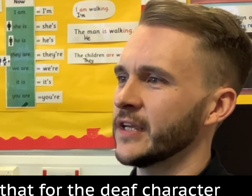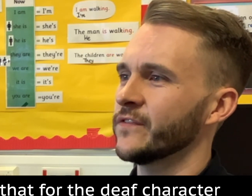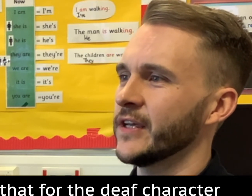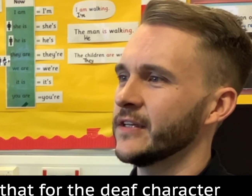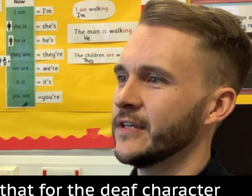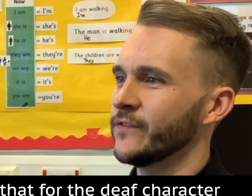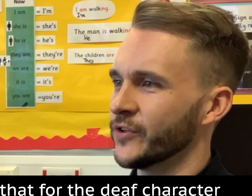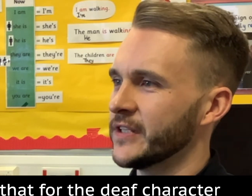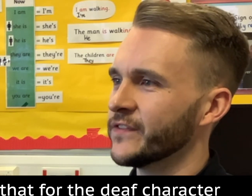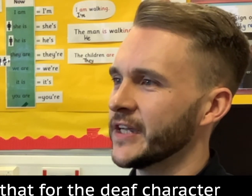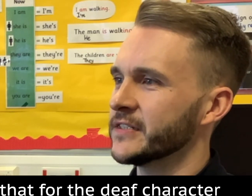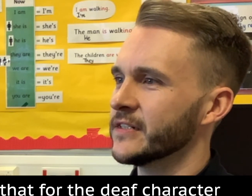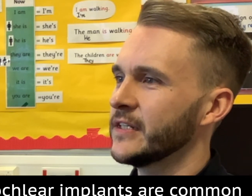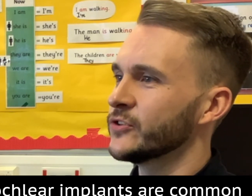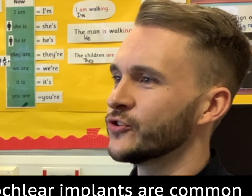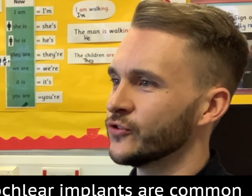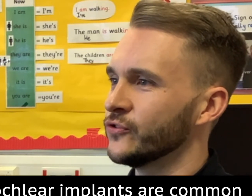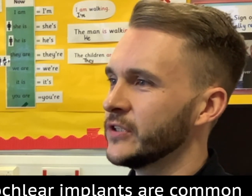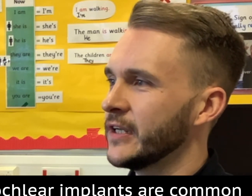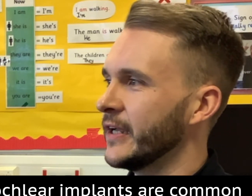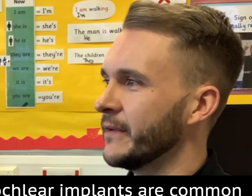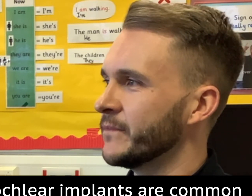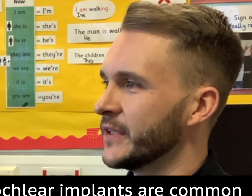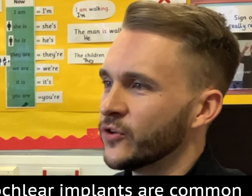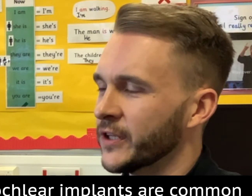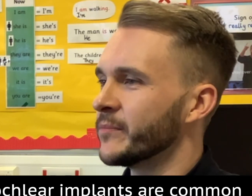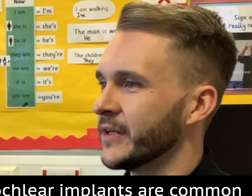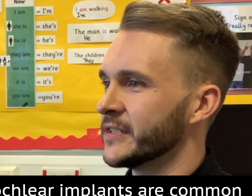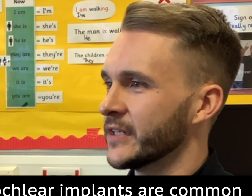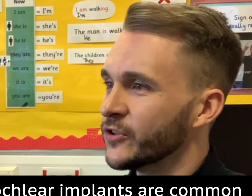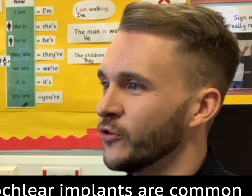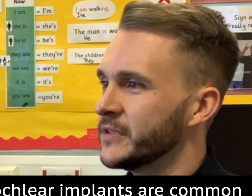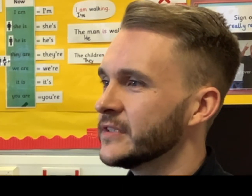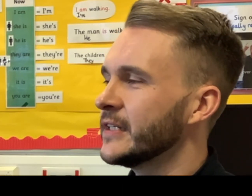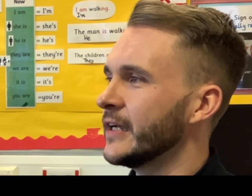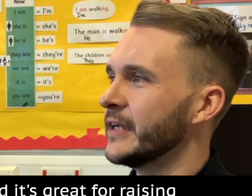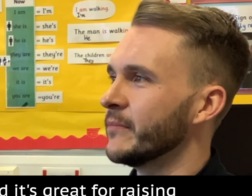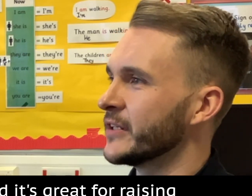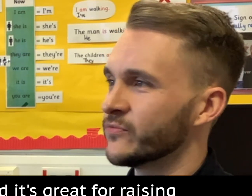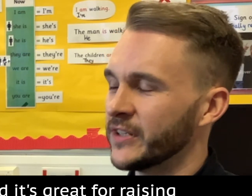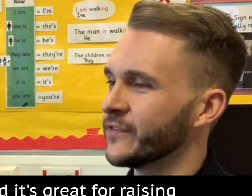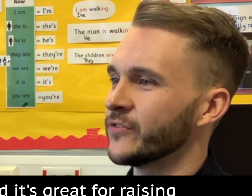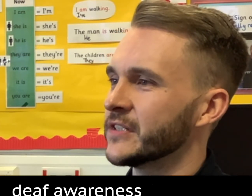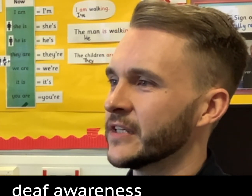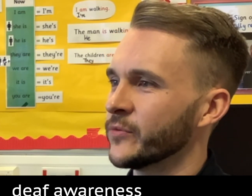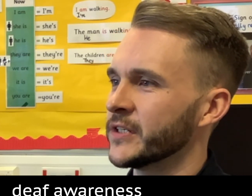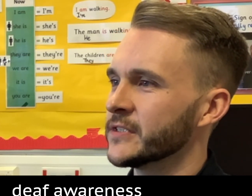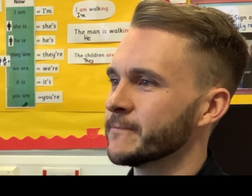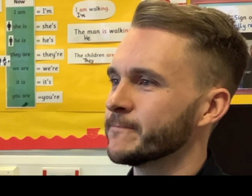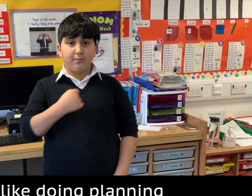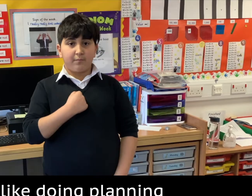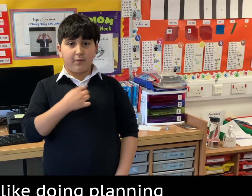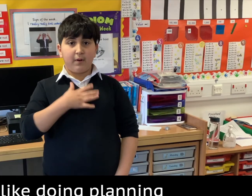important to have that for the deaf character, to show that cochlear implants are common, and it's great for raising deaf